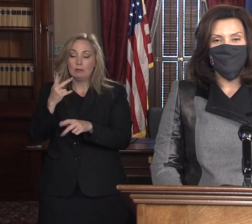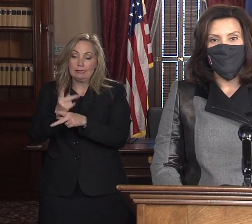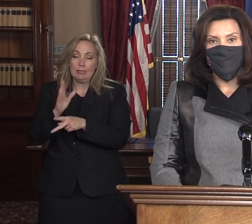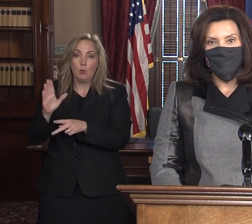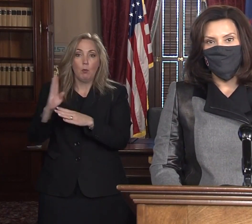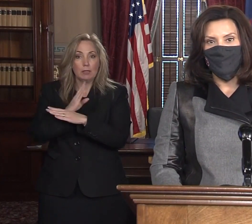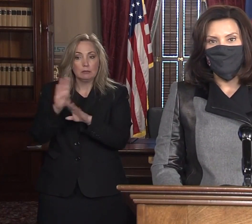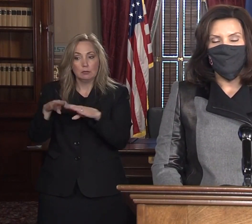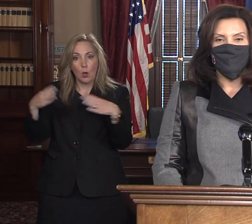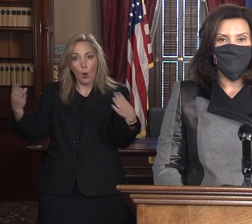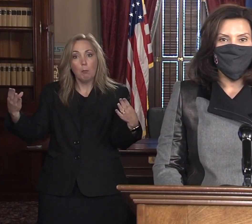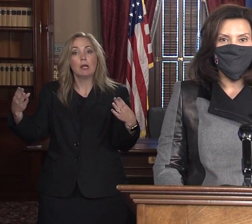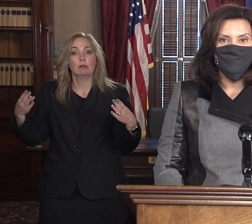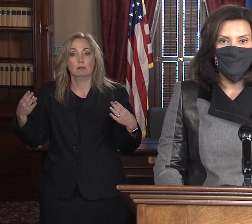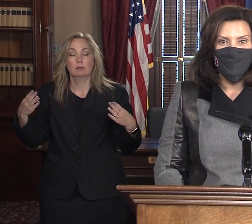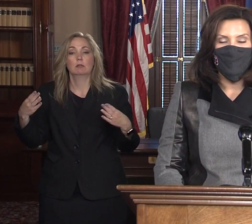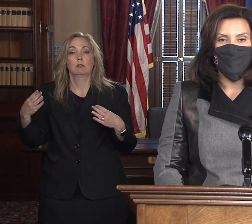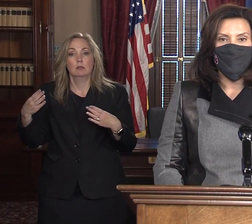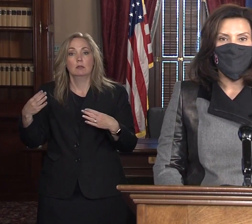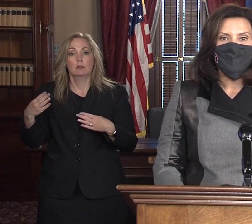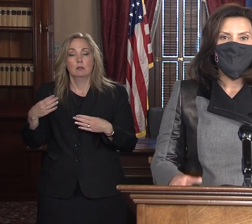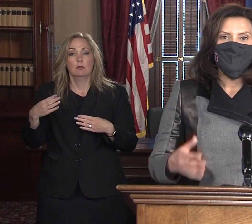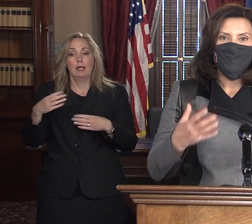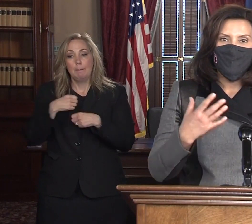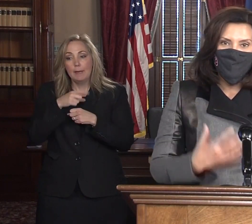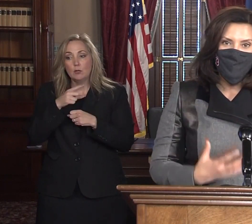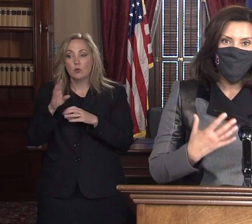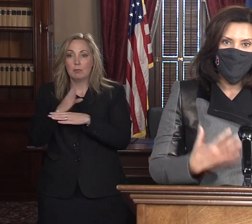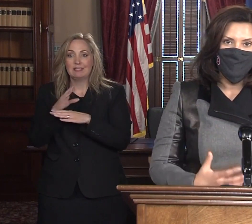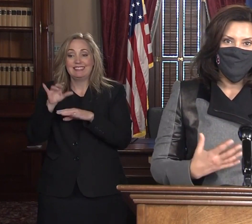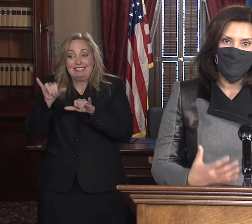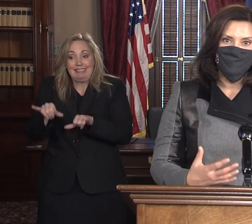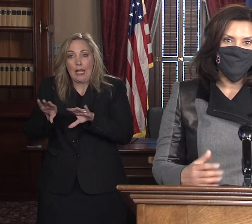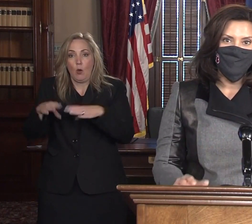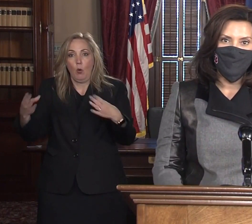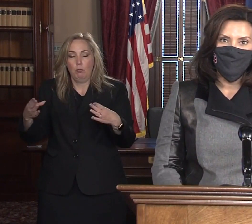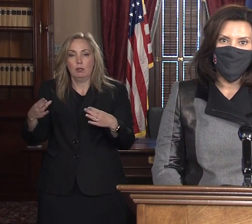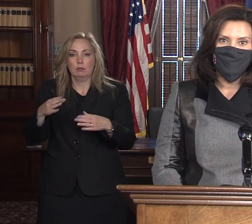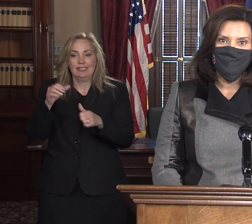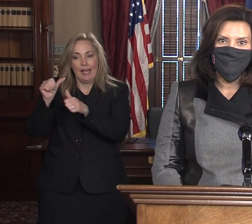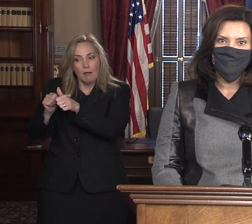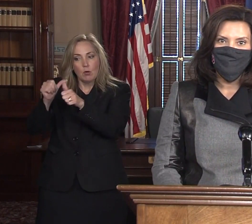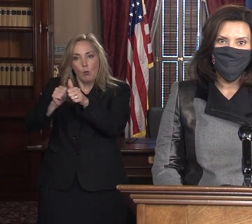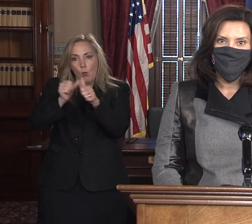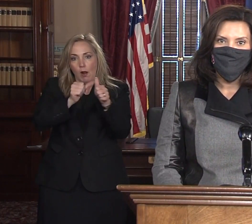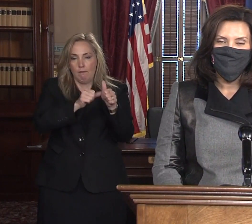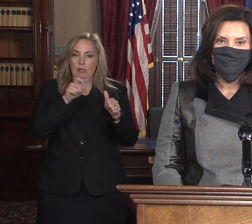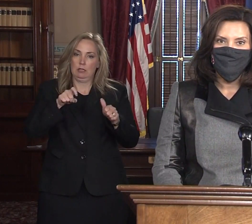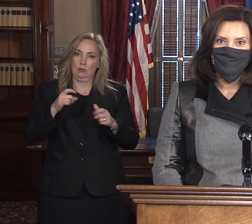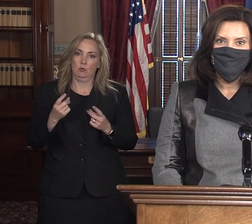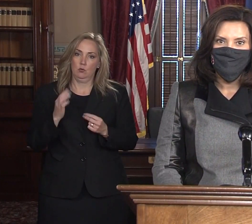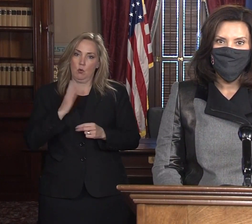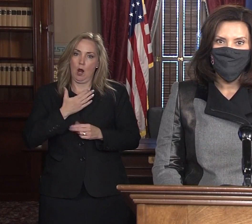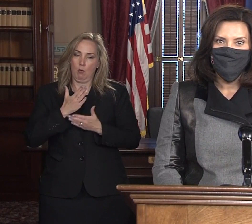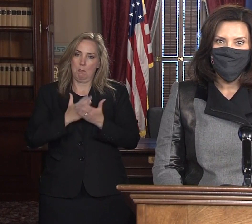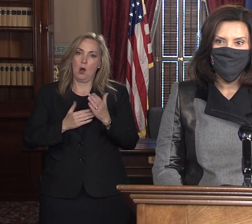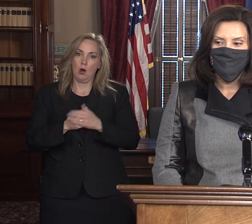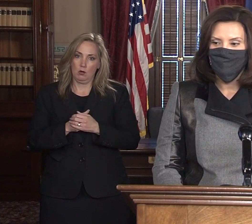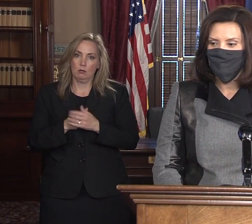or make sure that businesses stay open, every one of us has to do our part.